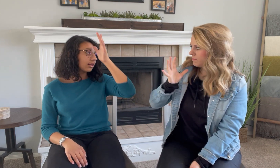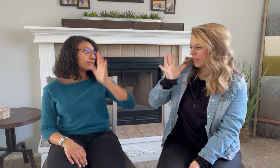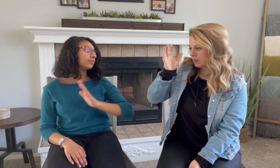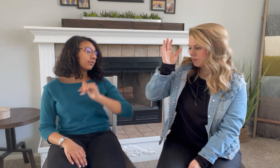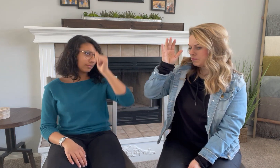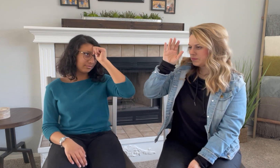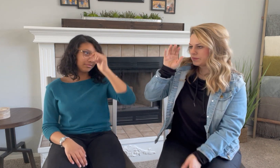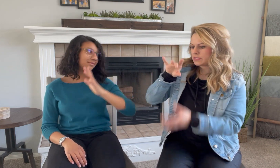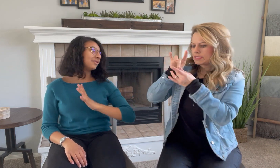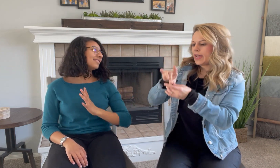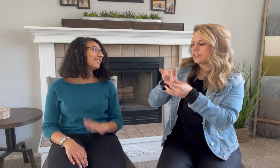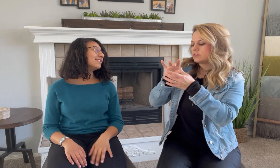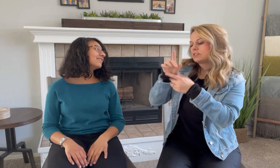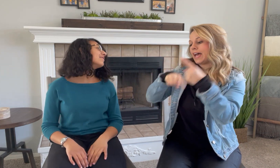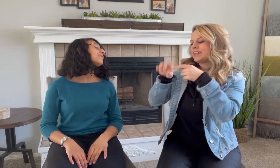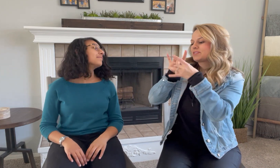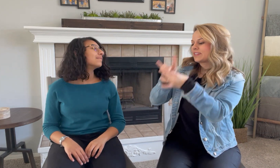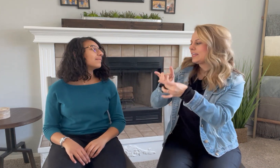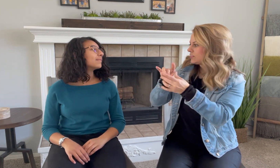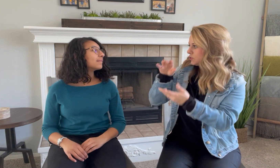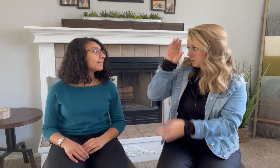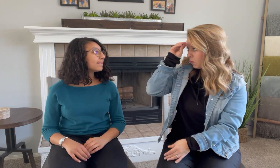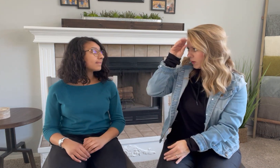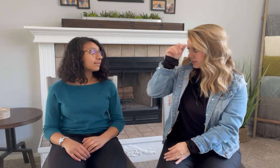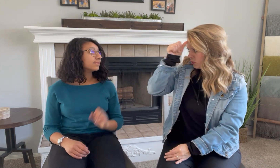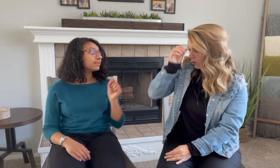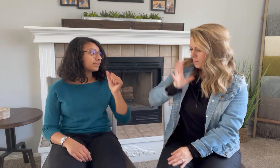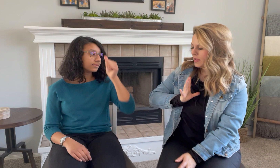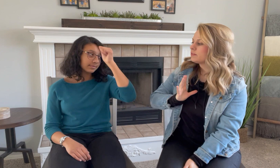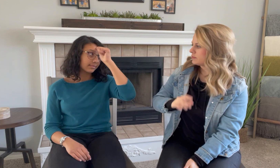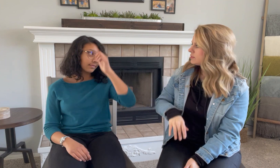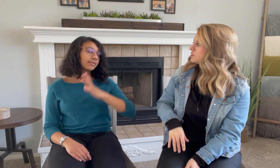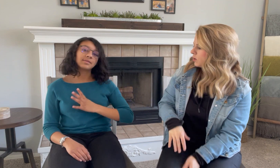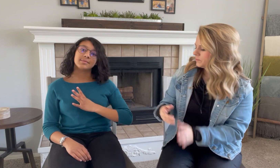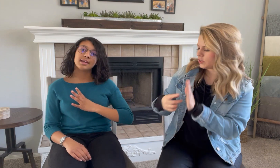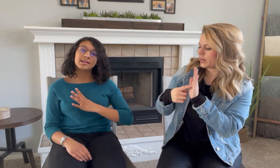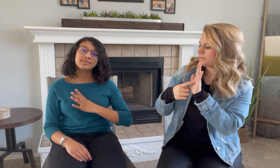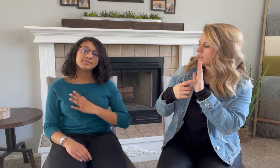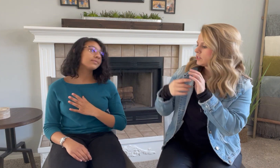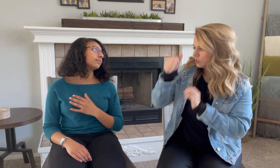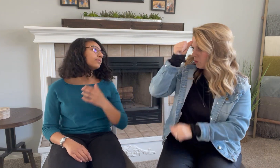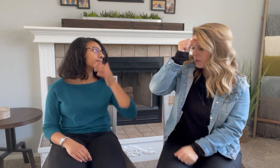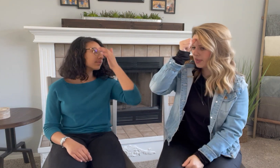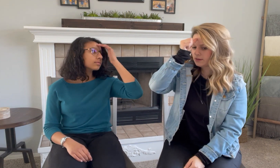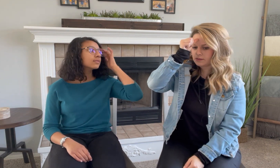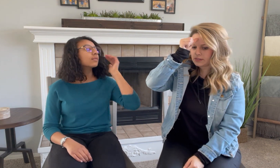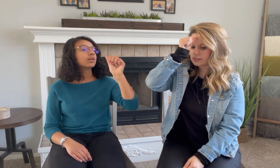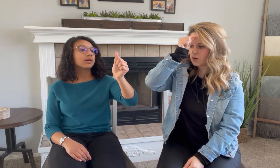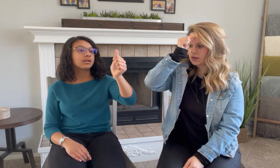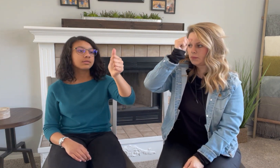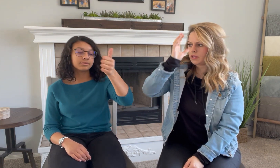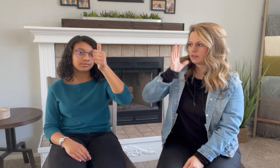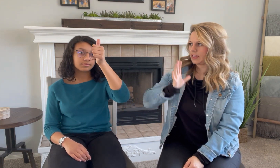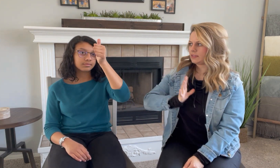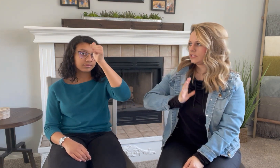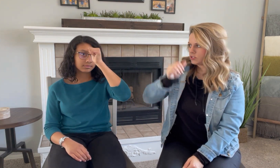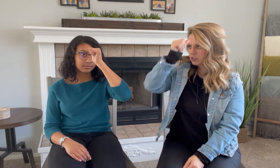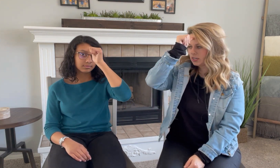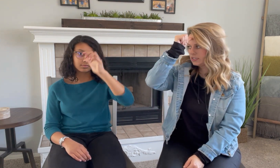like signs related to boys or men. So man is going to be like this. You're just going to